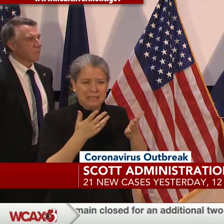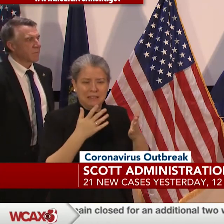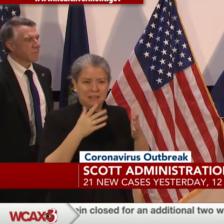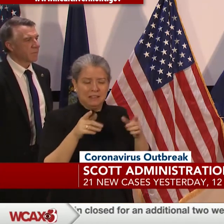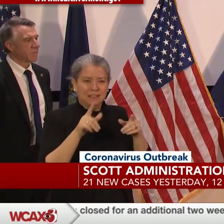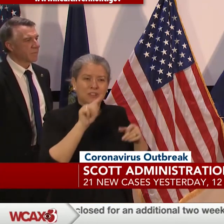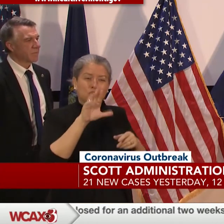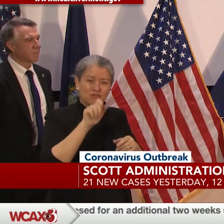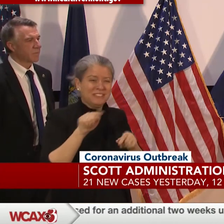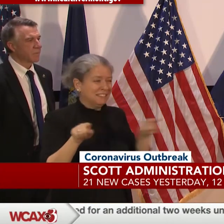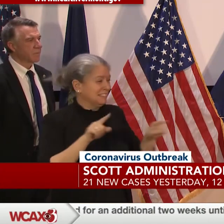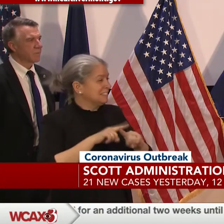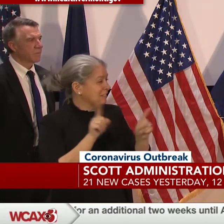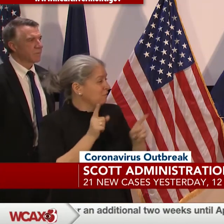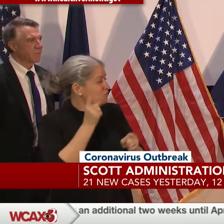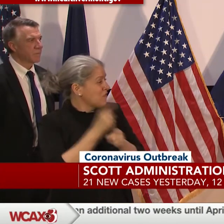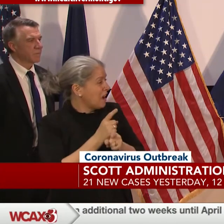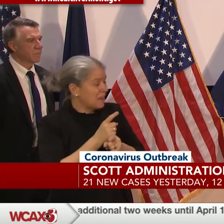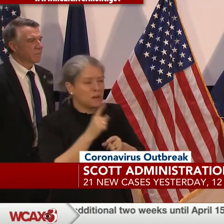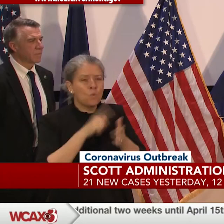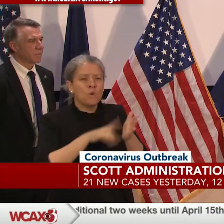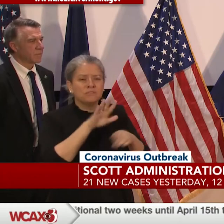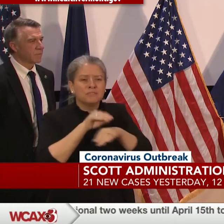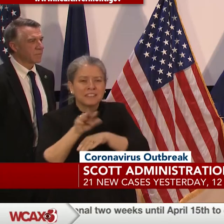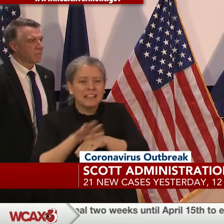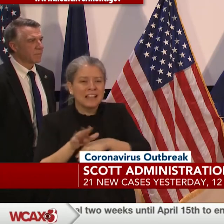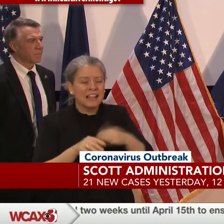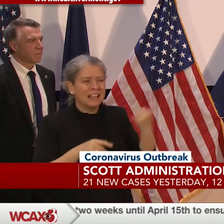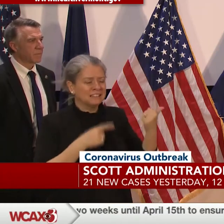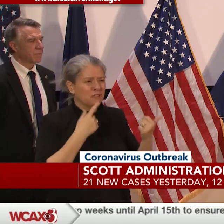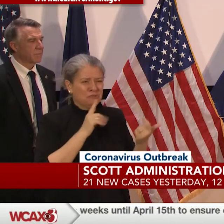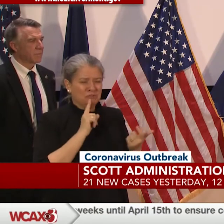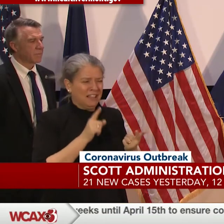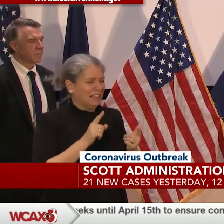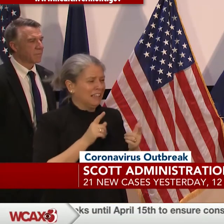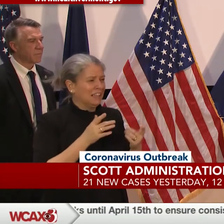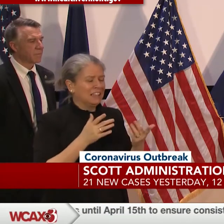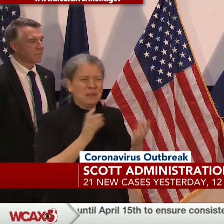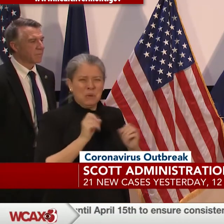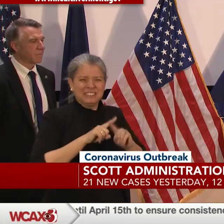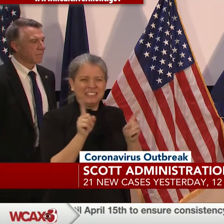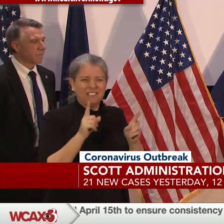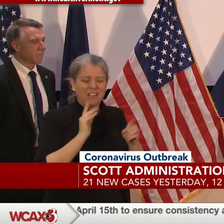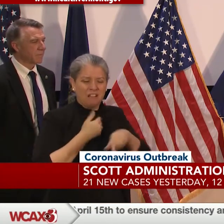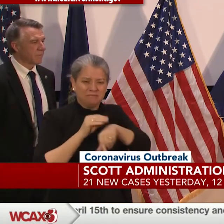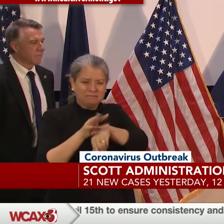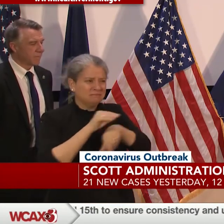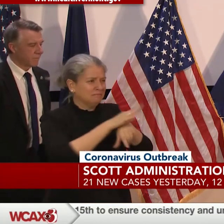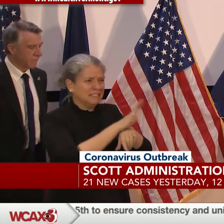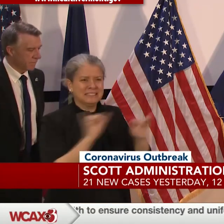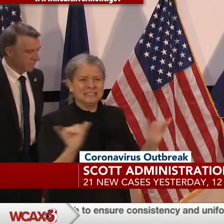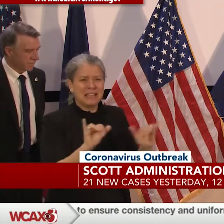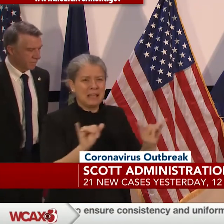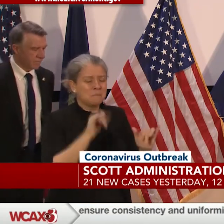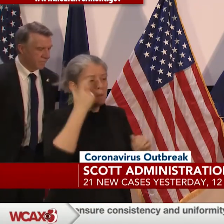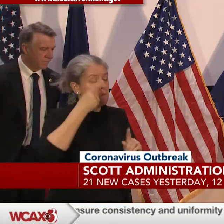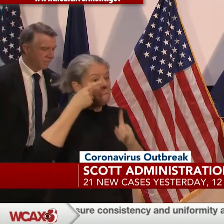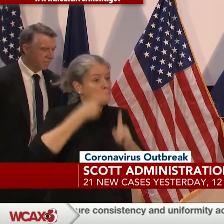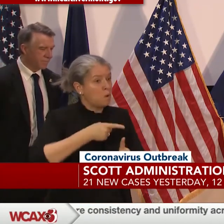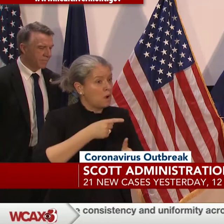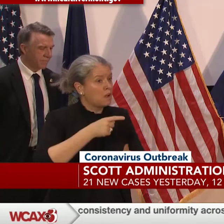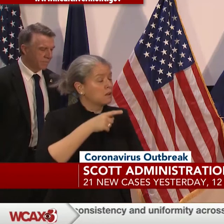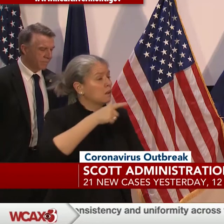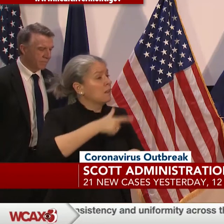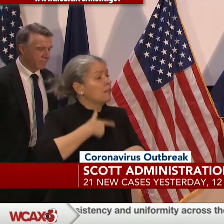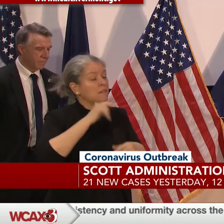Probably it's the same guidance no matter which setting, to be honest. Because even if you're not a close contact, you